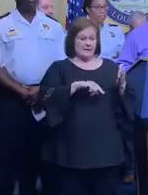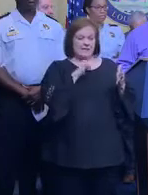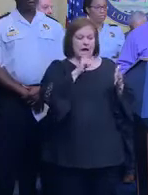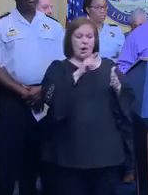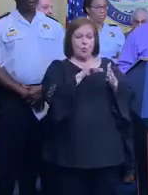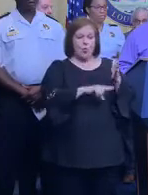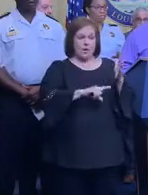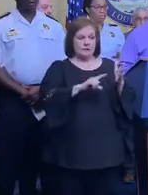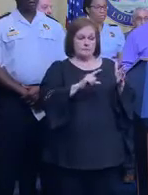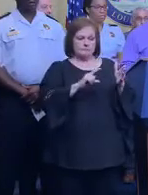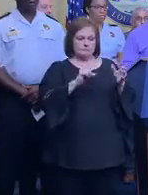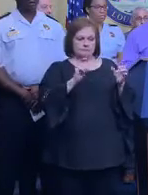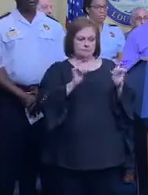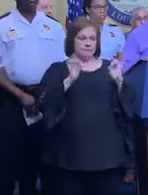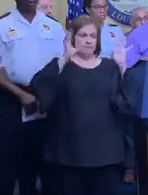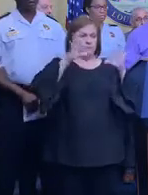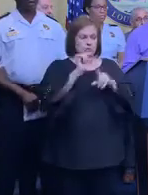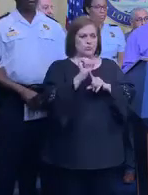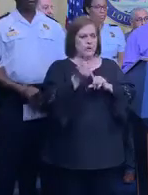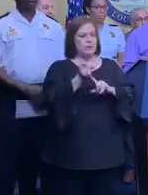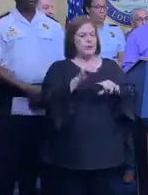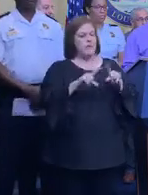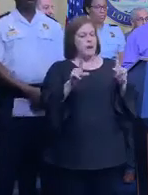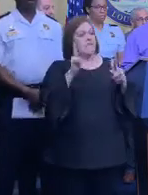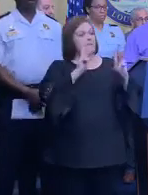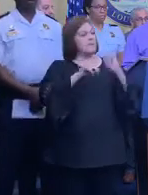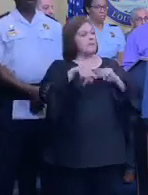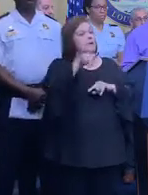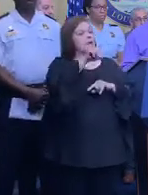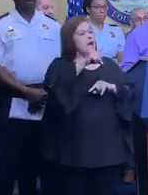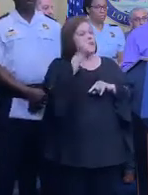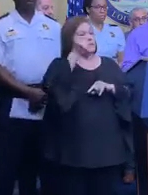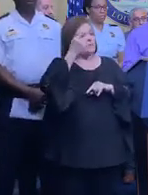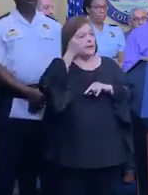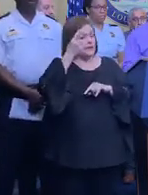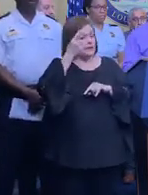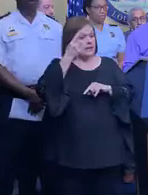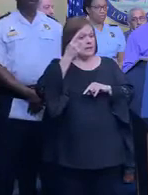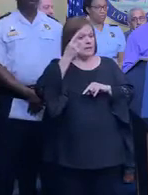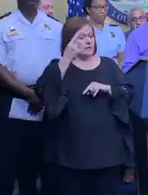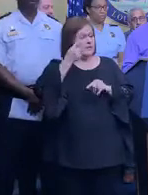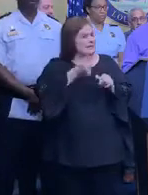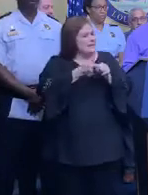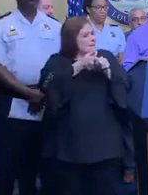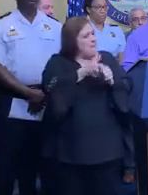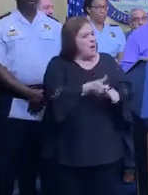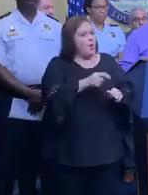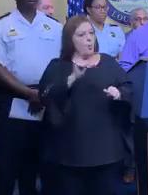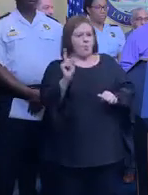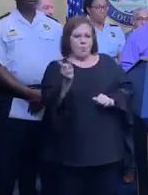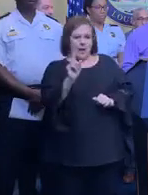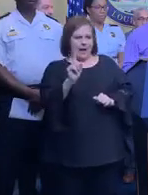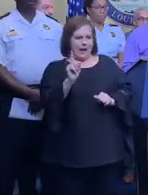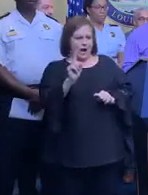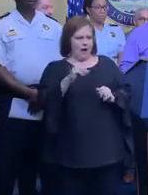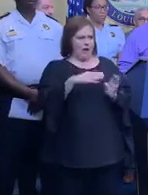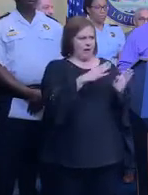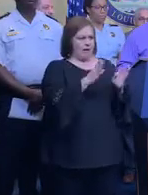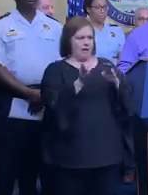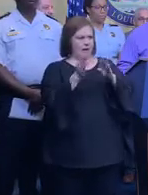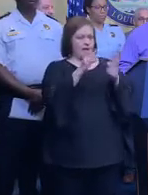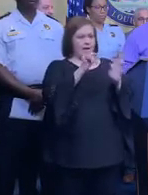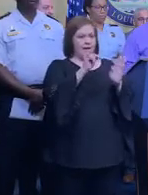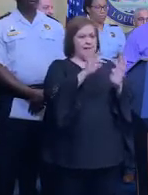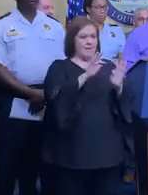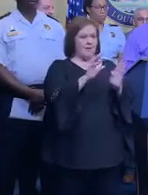a worst case scenario, but what people I need to understand is it is all impending on where this track is. If this moves off a